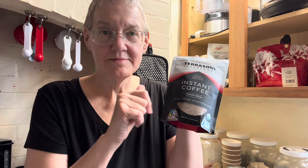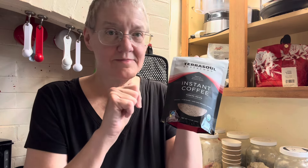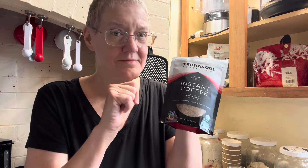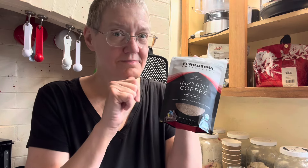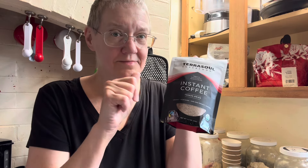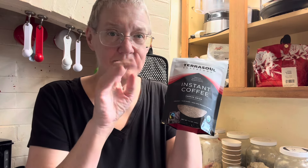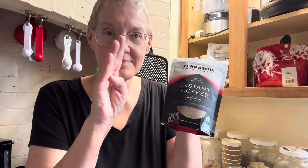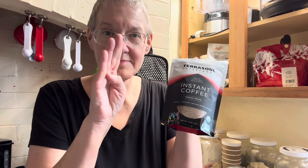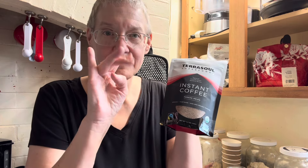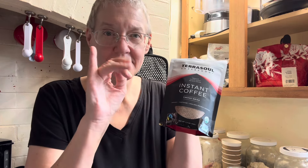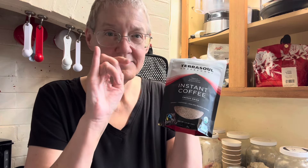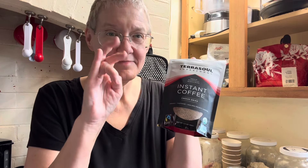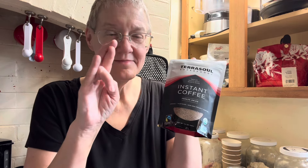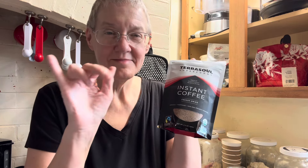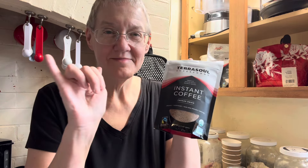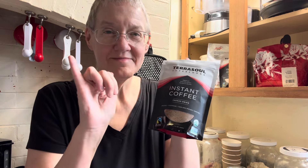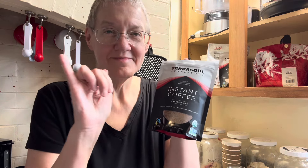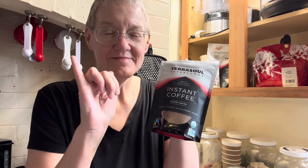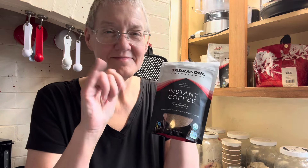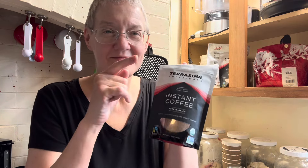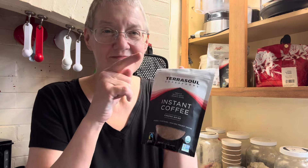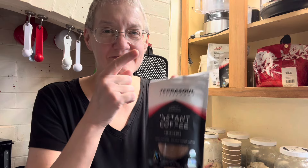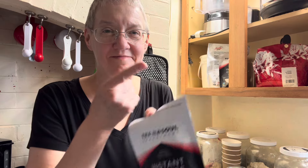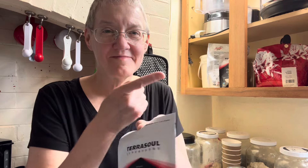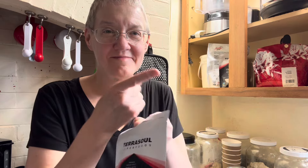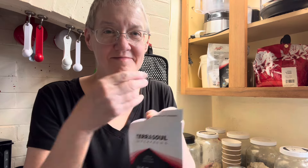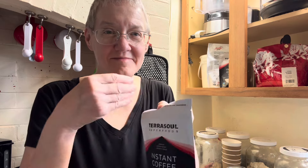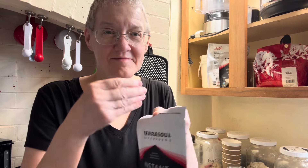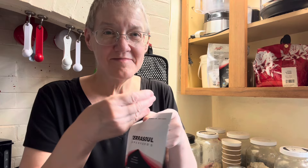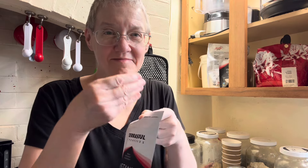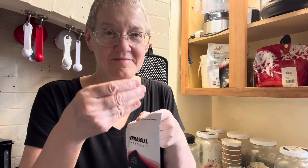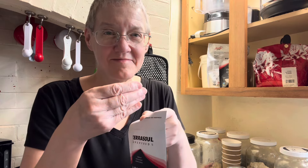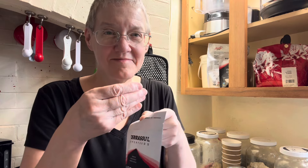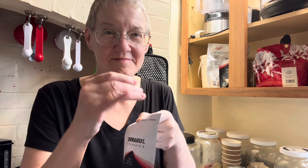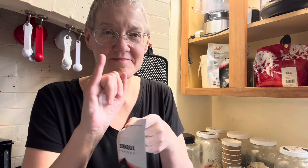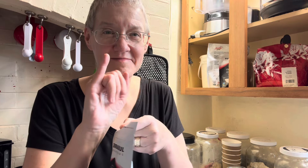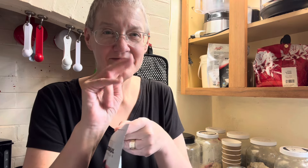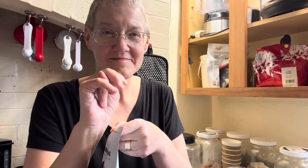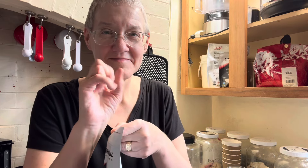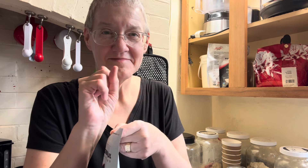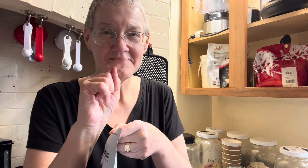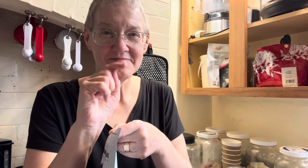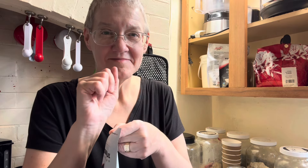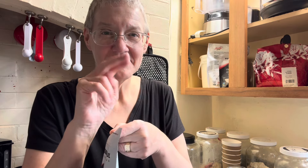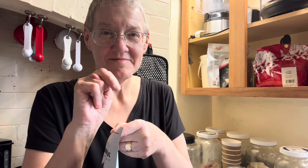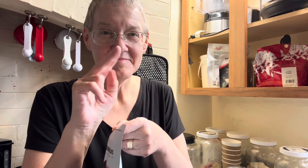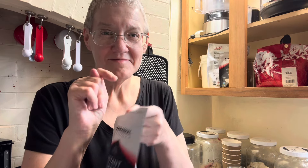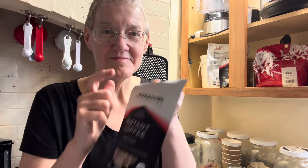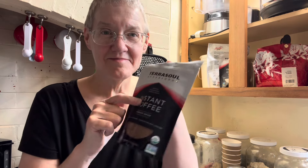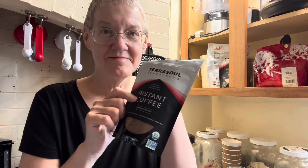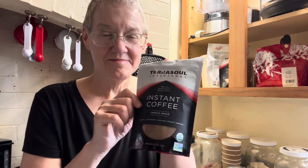delicious. It's not bitter like the typical just off-the-shelf store-bought instant coffee.